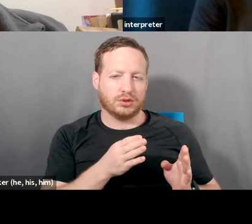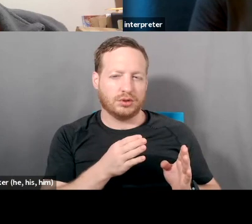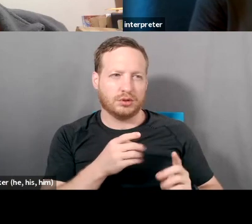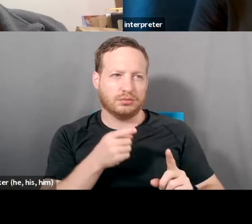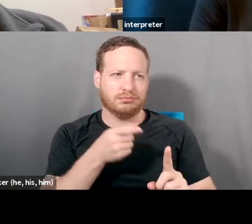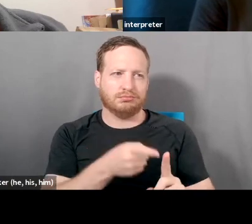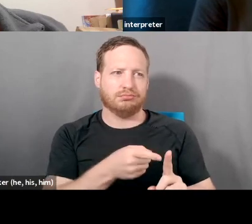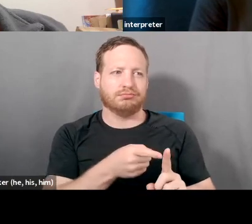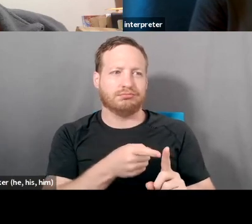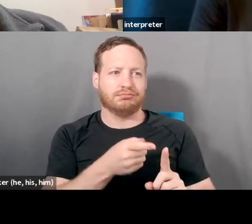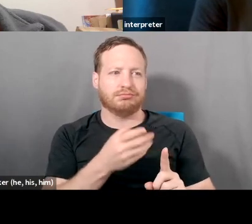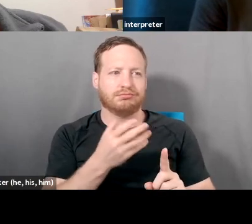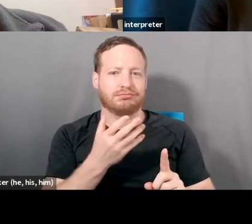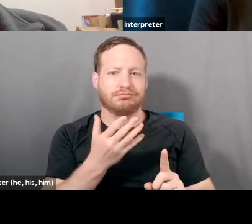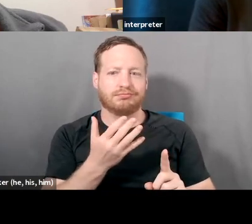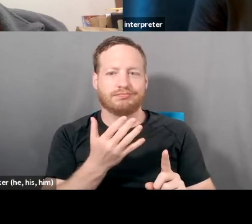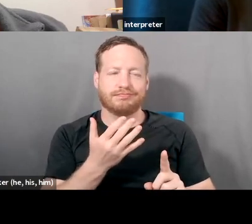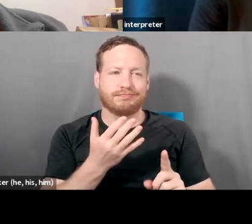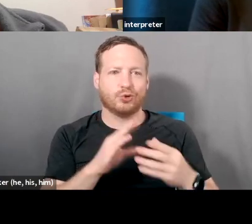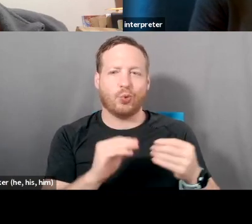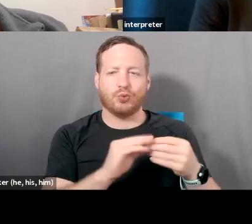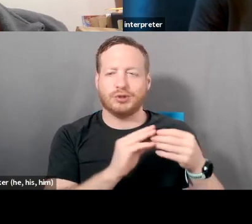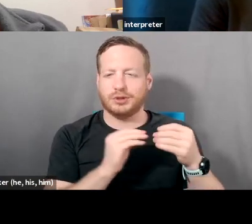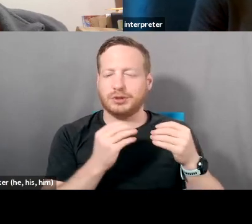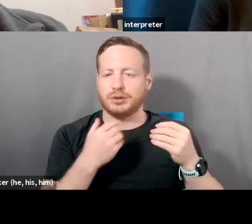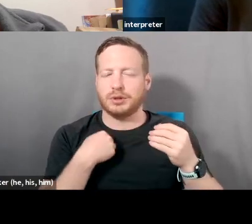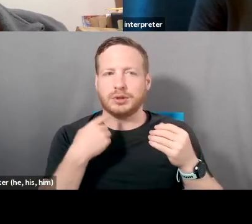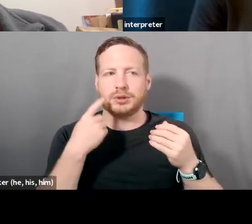only focusing on,